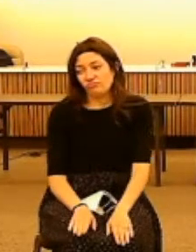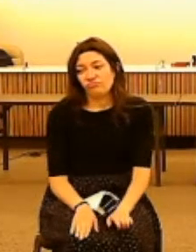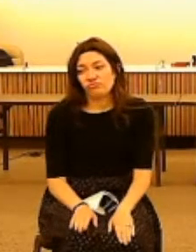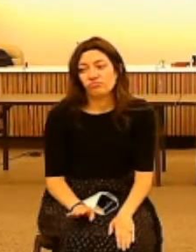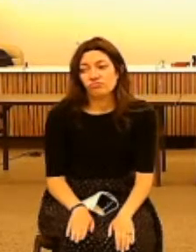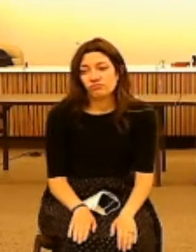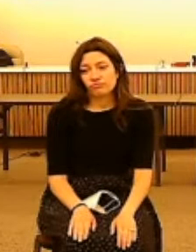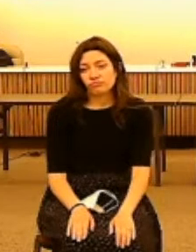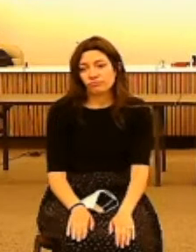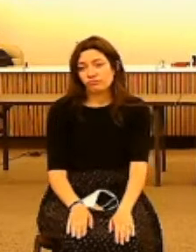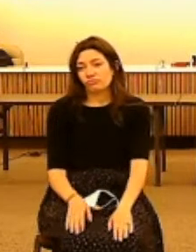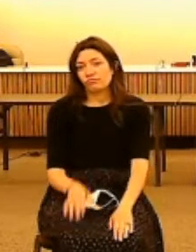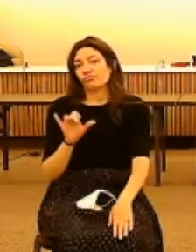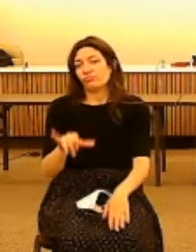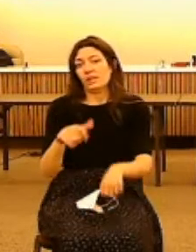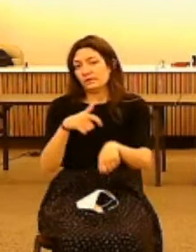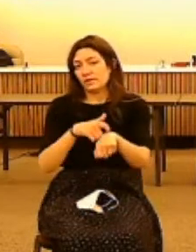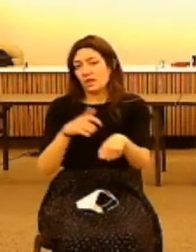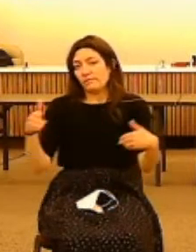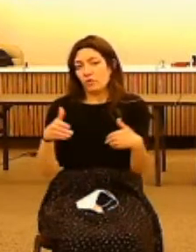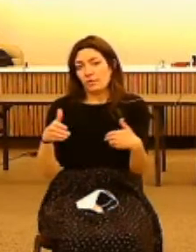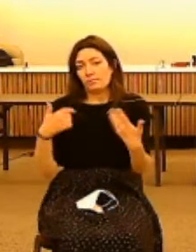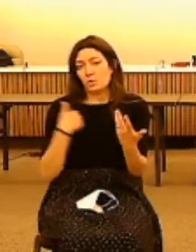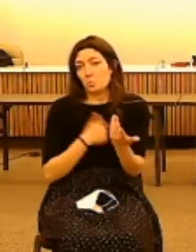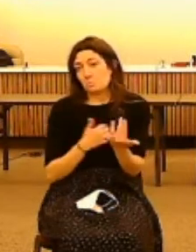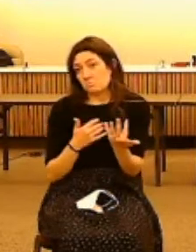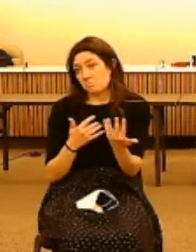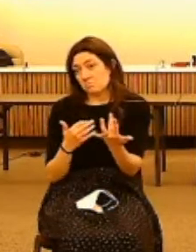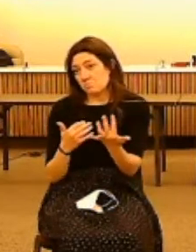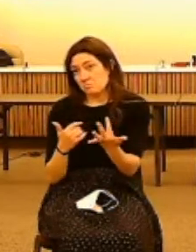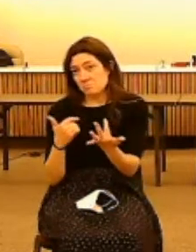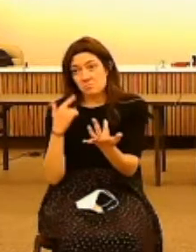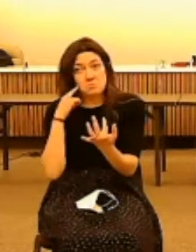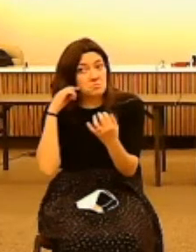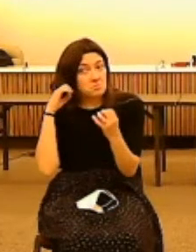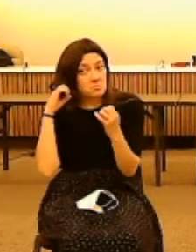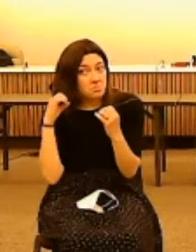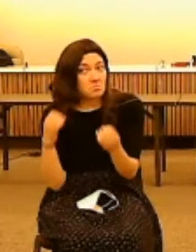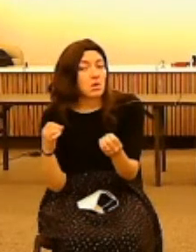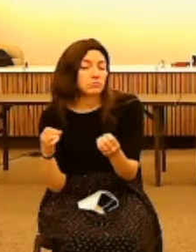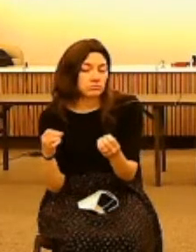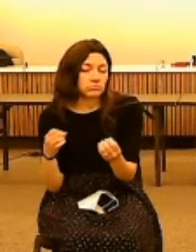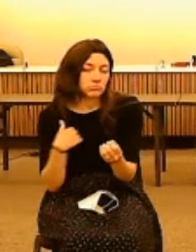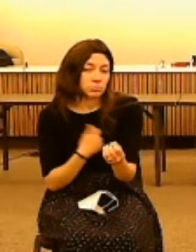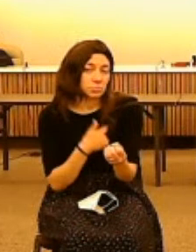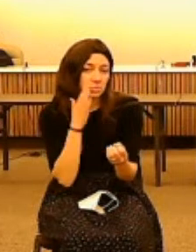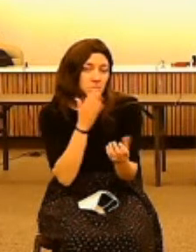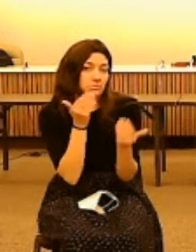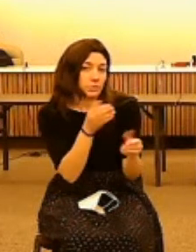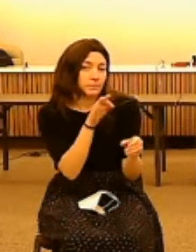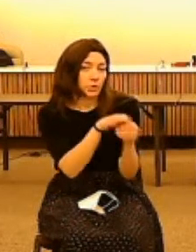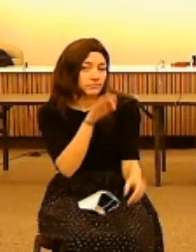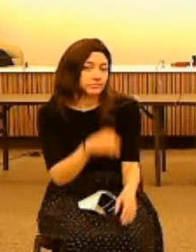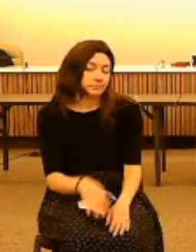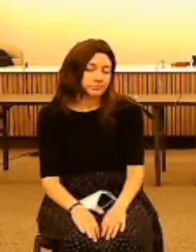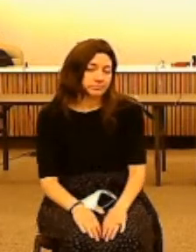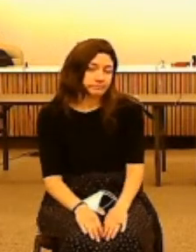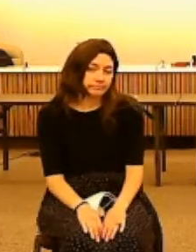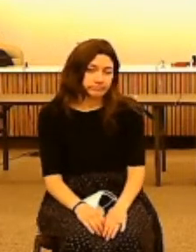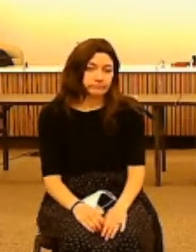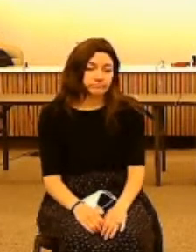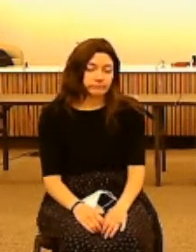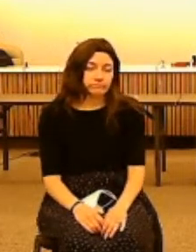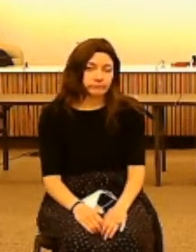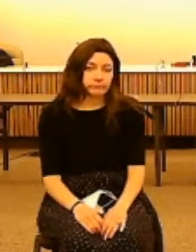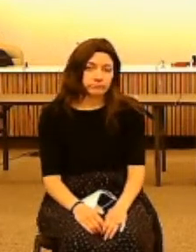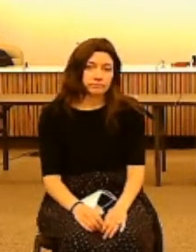the permissive referendum phase where we were waiting, that we've received no comments on the resolution, so therefore we can close it